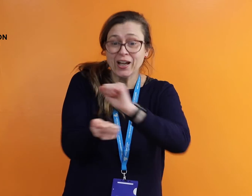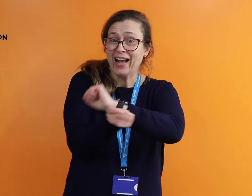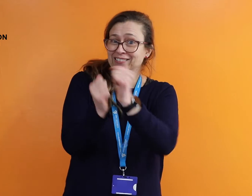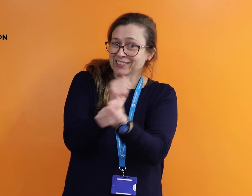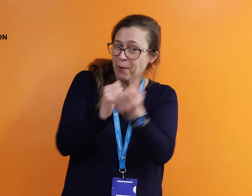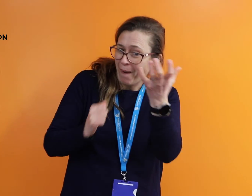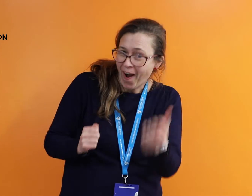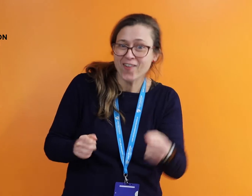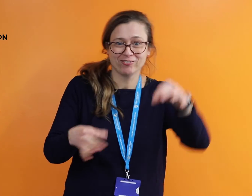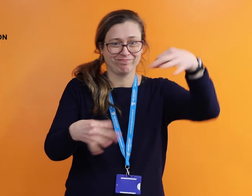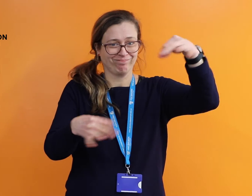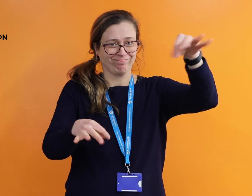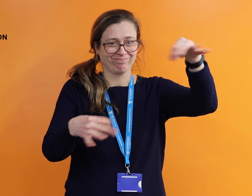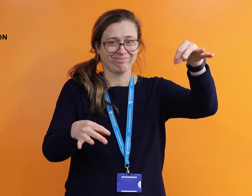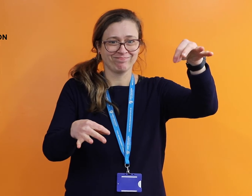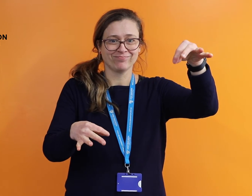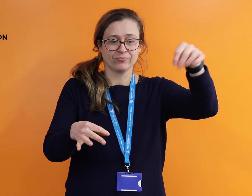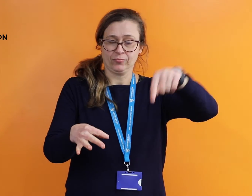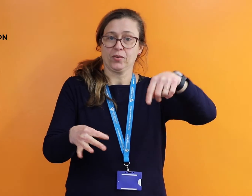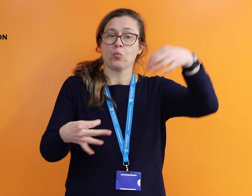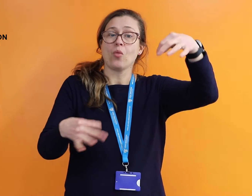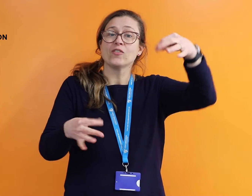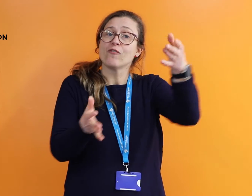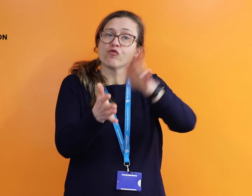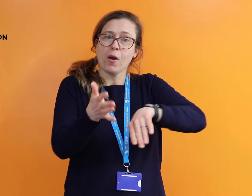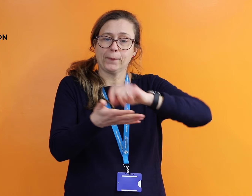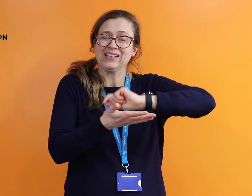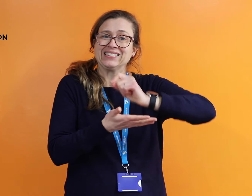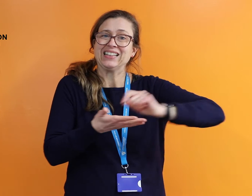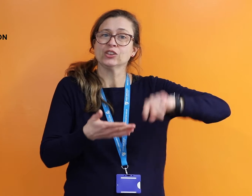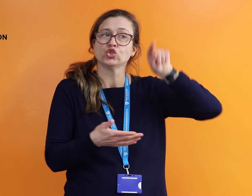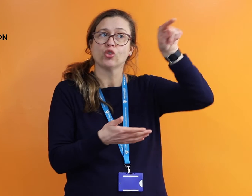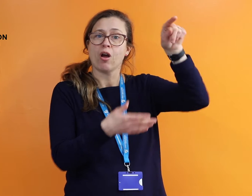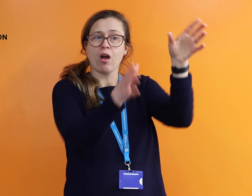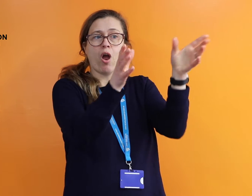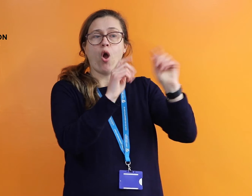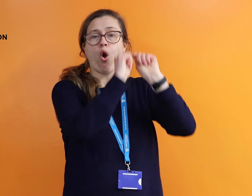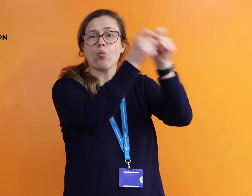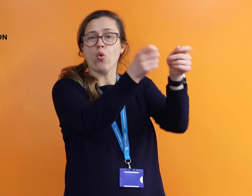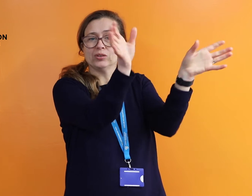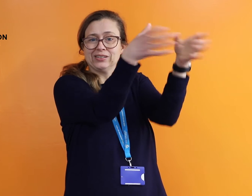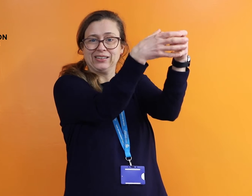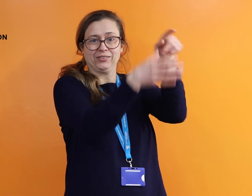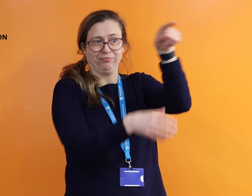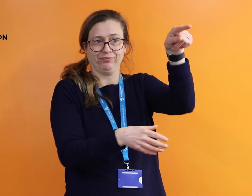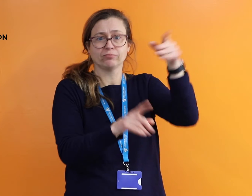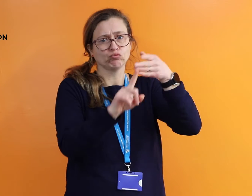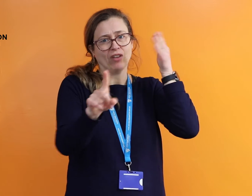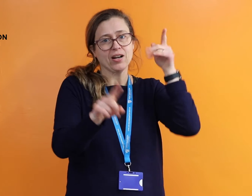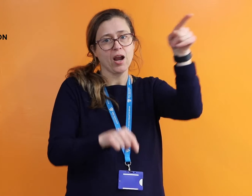So when the course finishes and you've got your exam, so your qualification would be from where? The awarding body